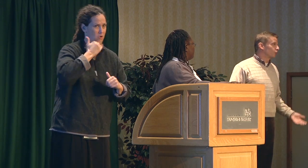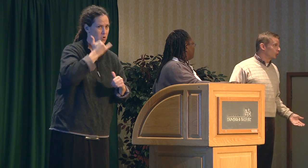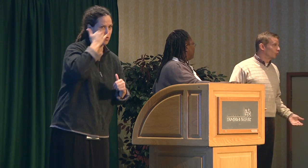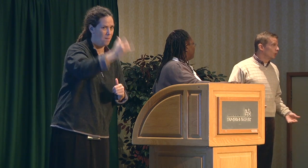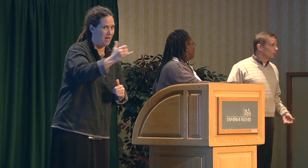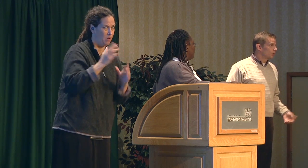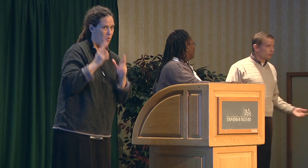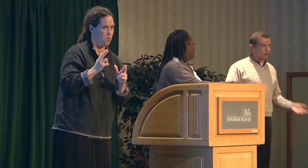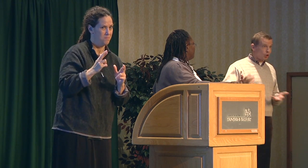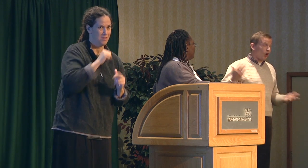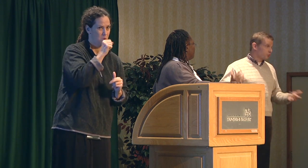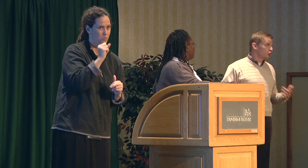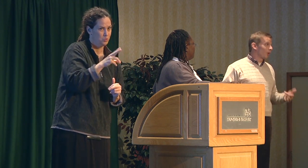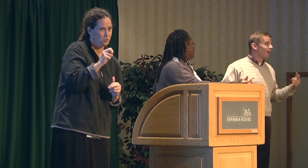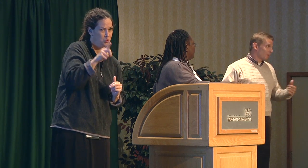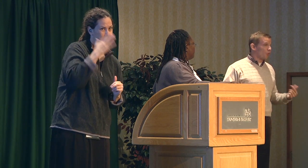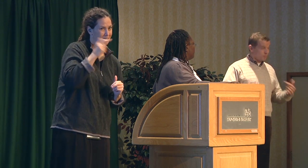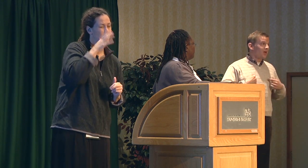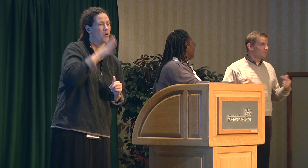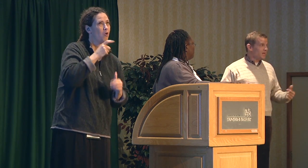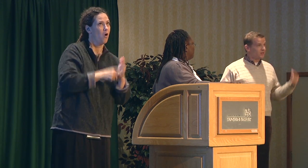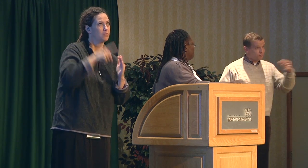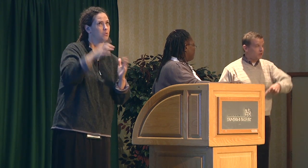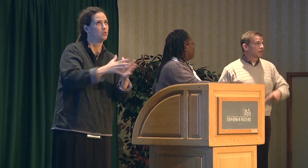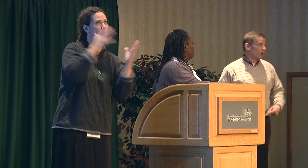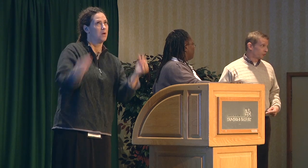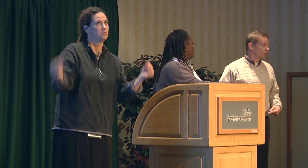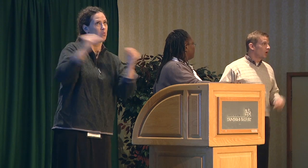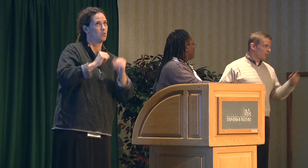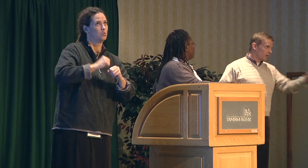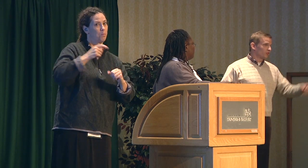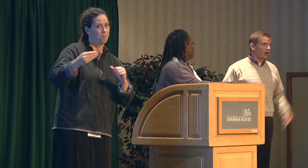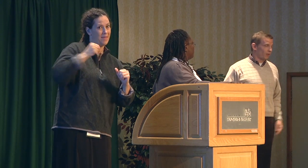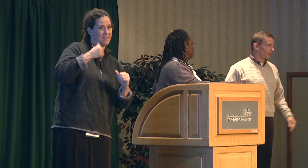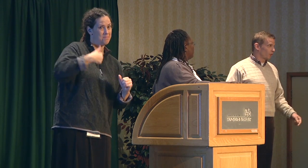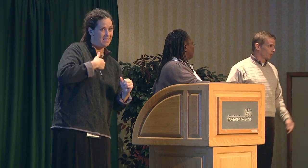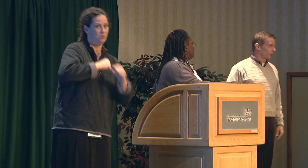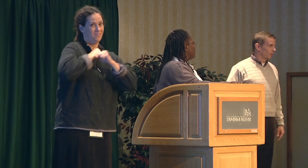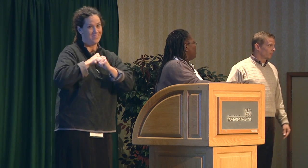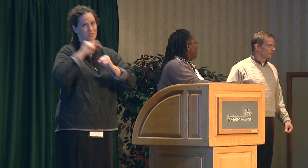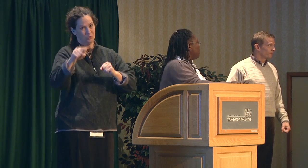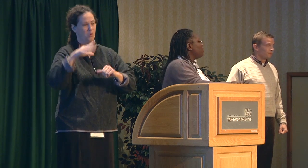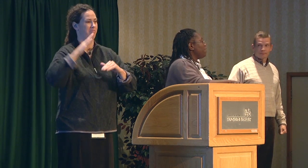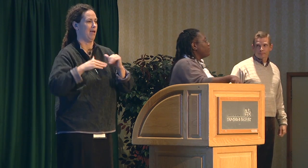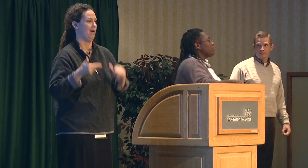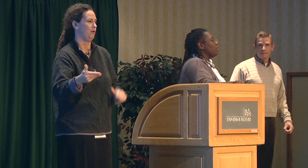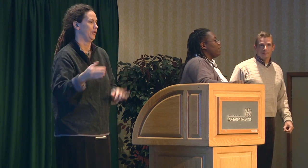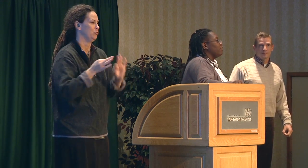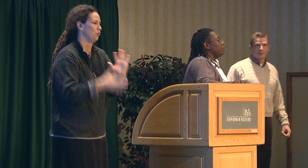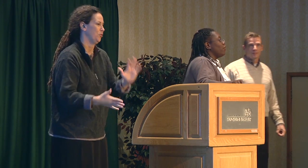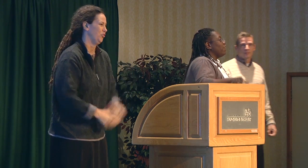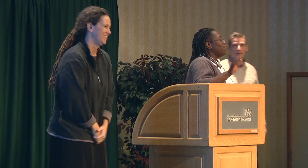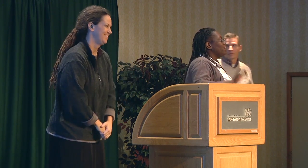hope they don't sue you, because it's going to cost you a lot more to pay me to make the lawsuit than it is to hire that attorney. And I think we have to